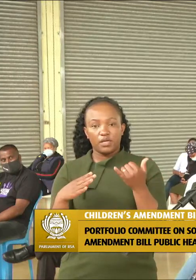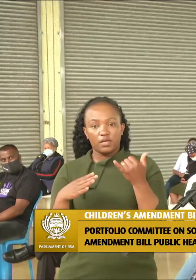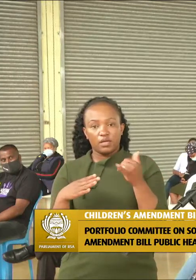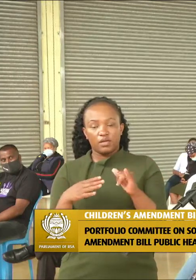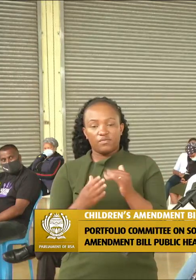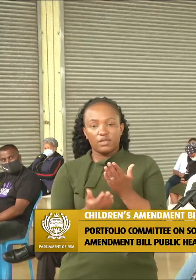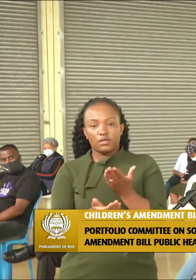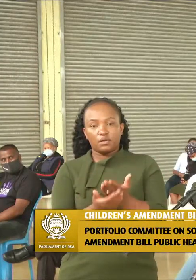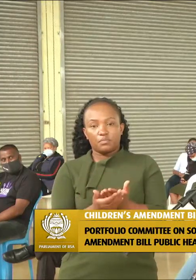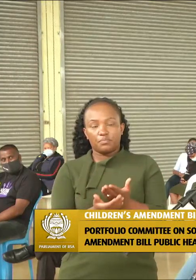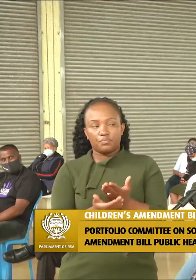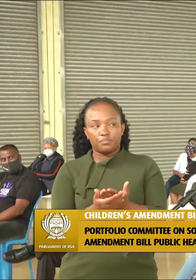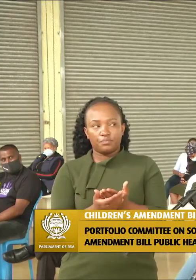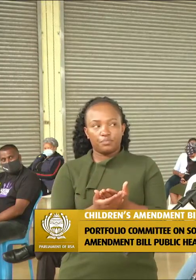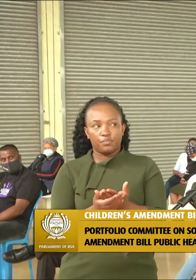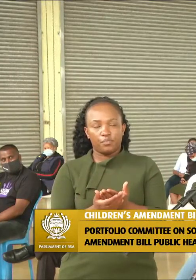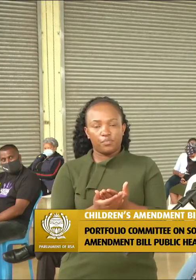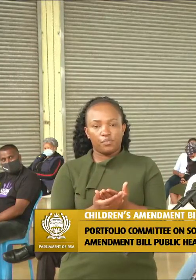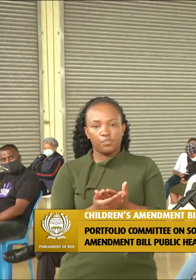what is it now?